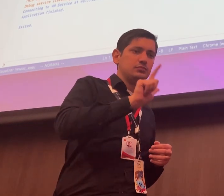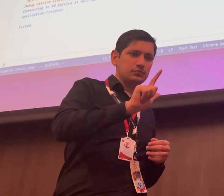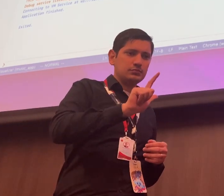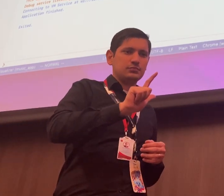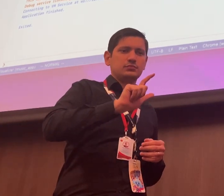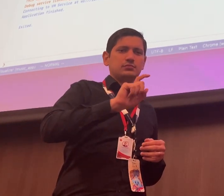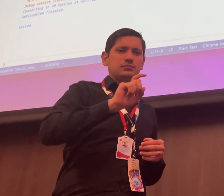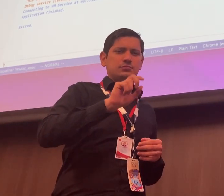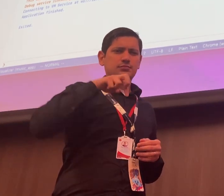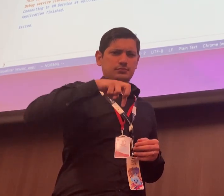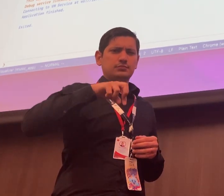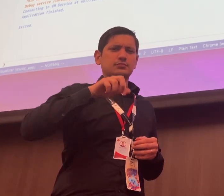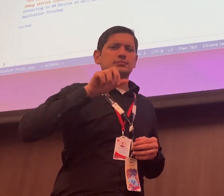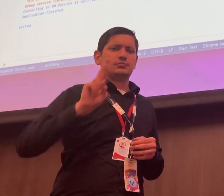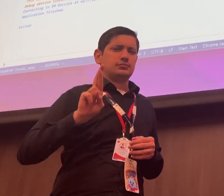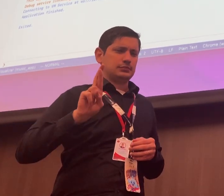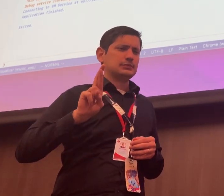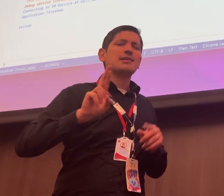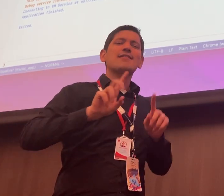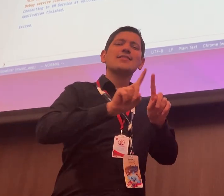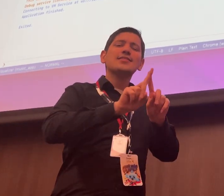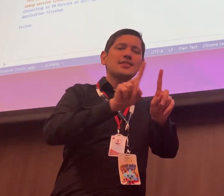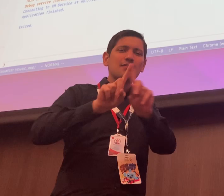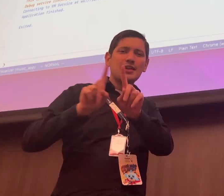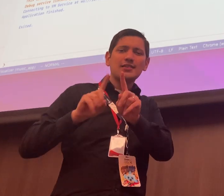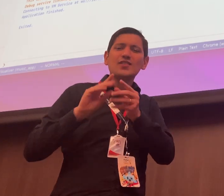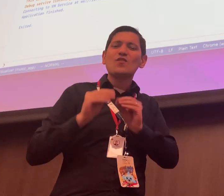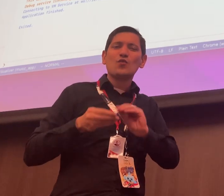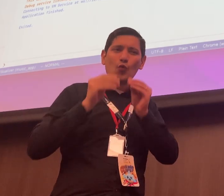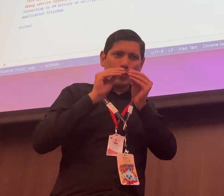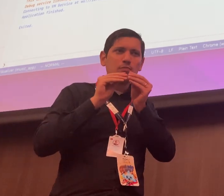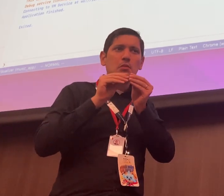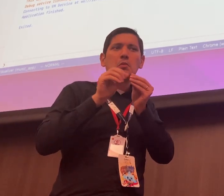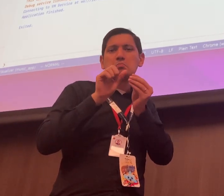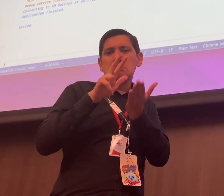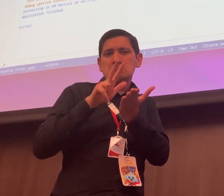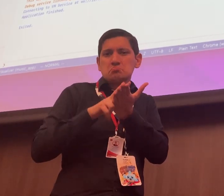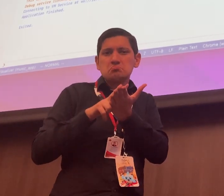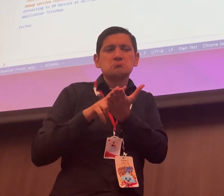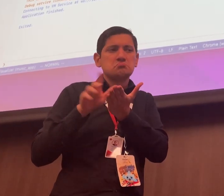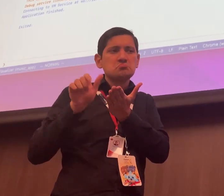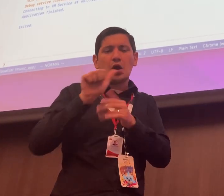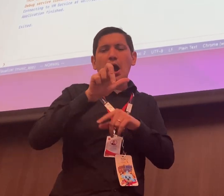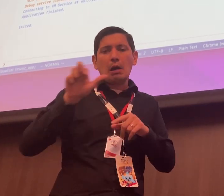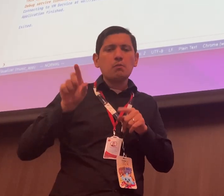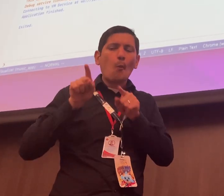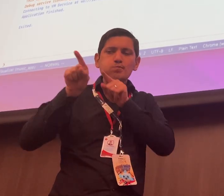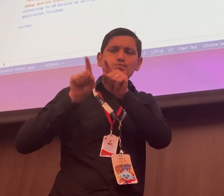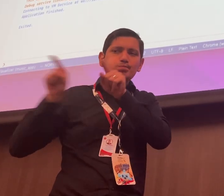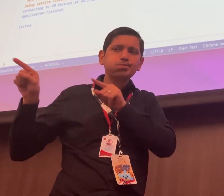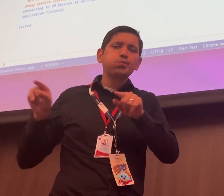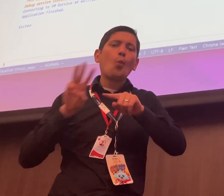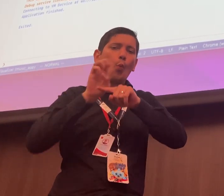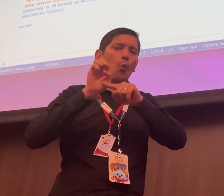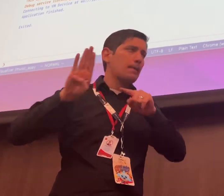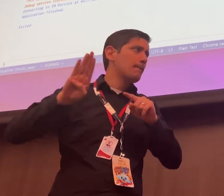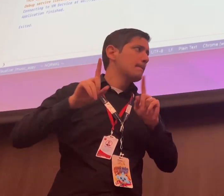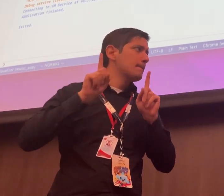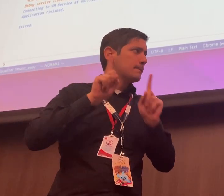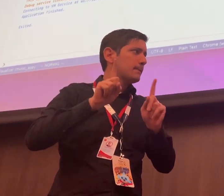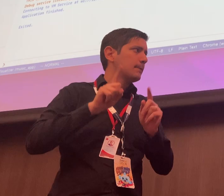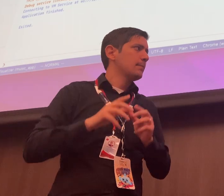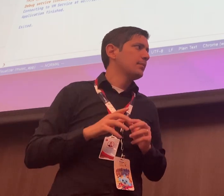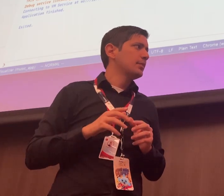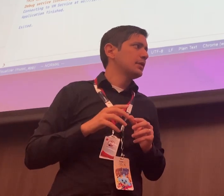JASPR, and it's a different kind of approach to building a Flutter-like app for the web. But instead